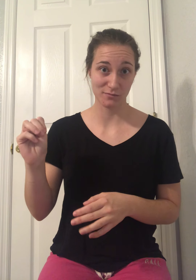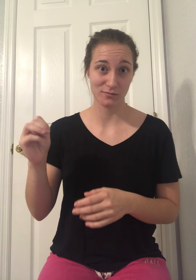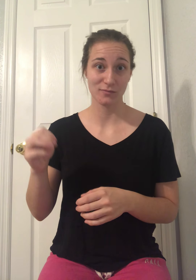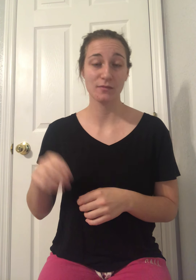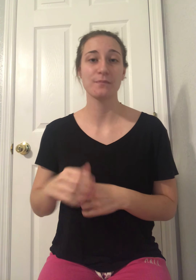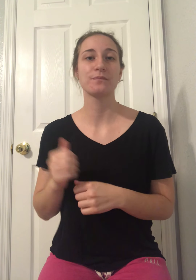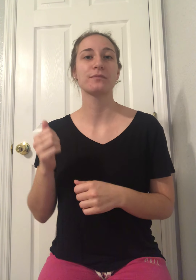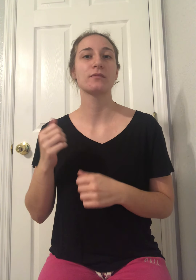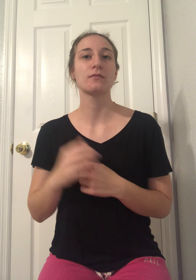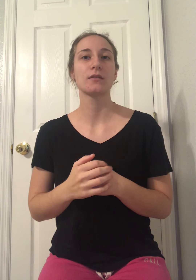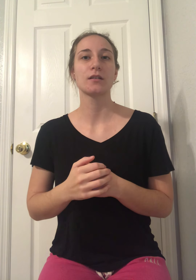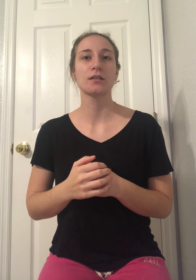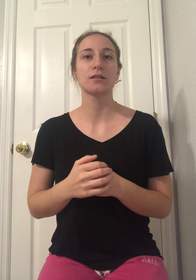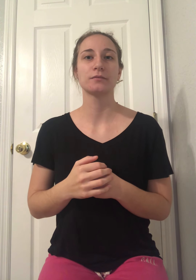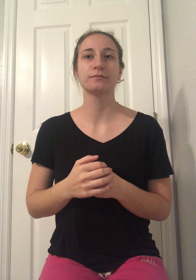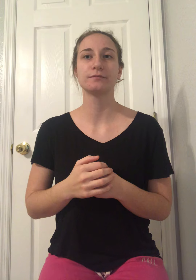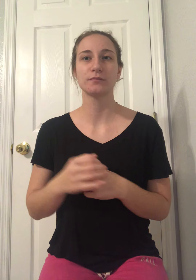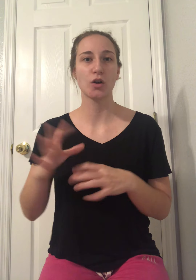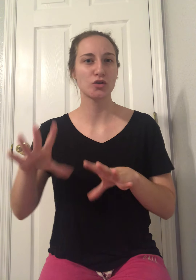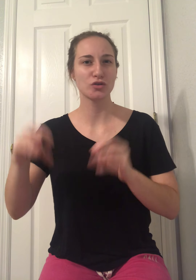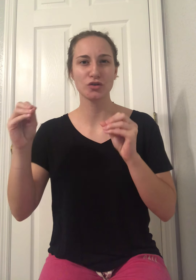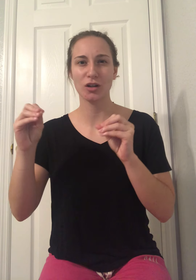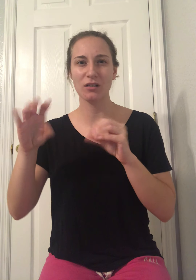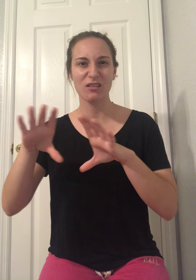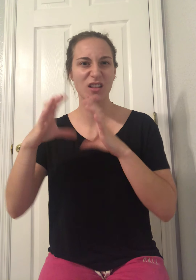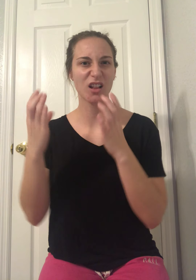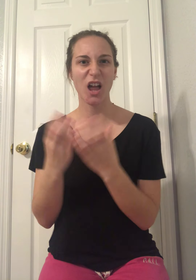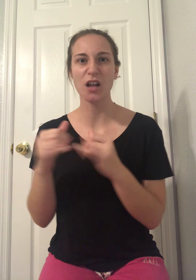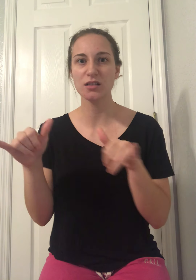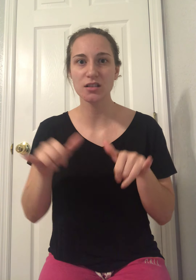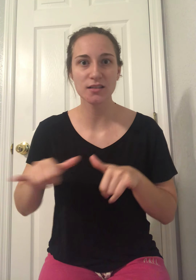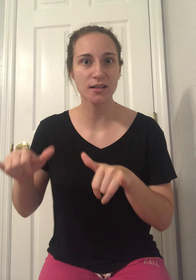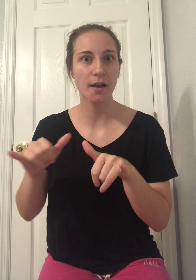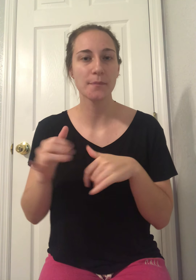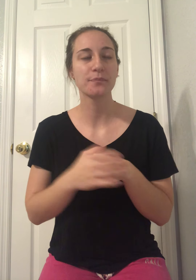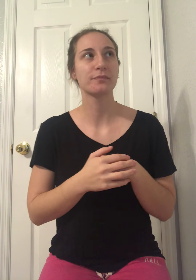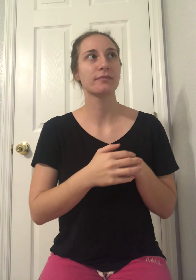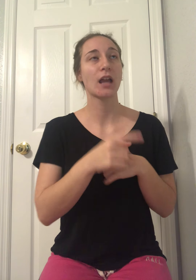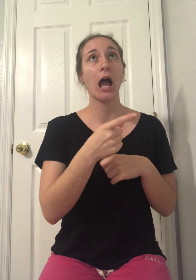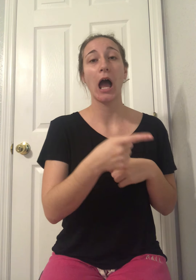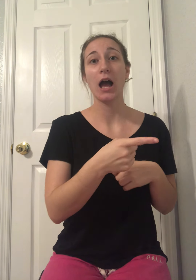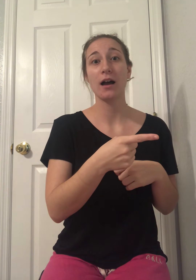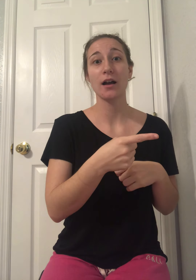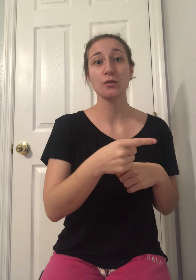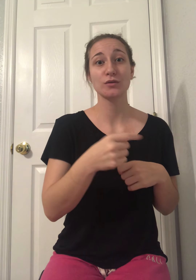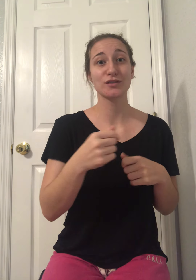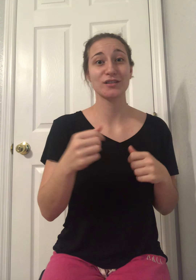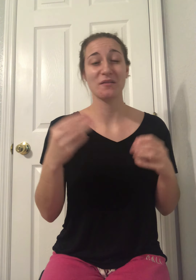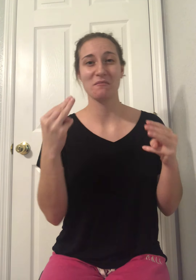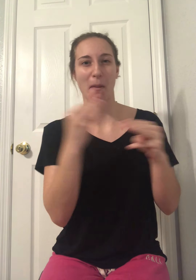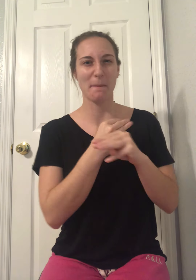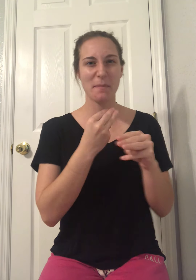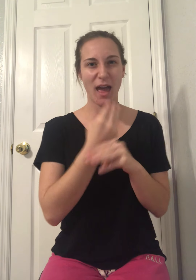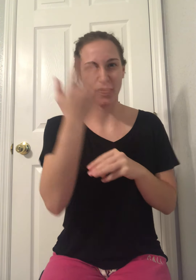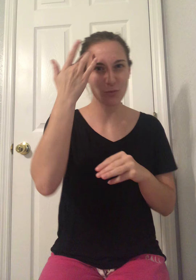electives. I went from being the math and science whiz in Italy to flunking my very first science assignment in